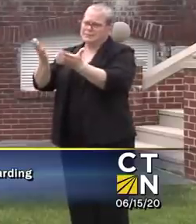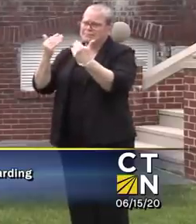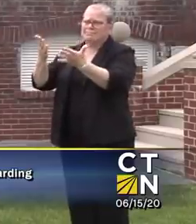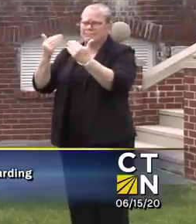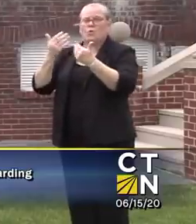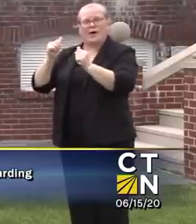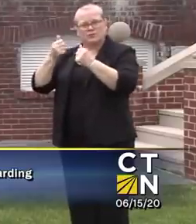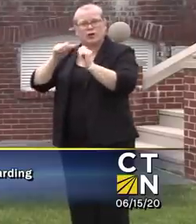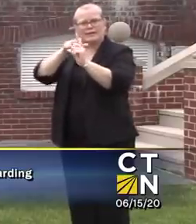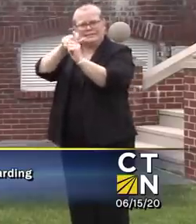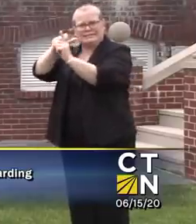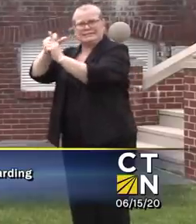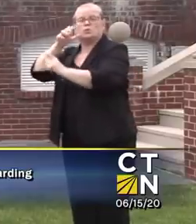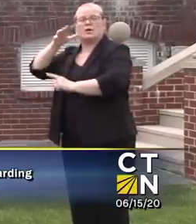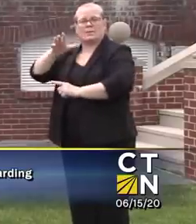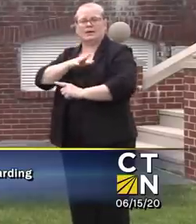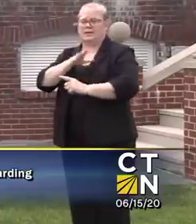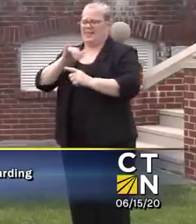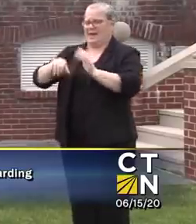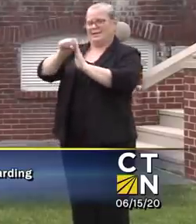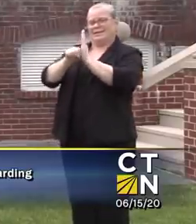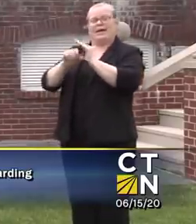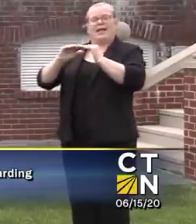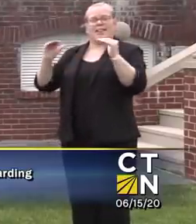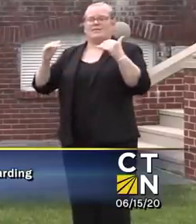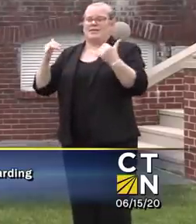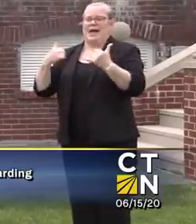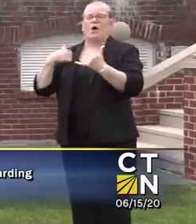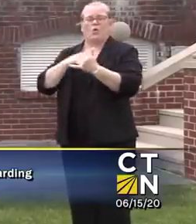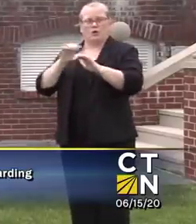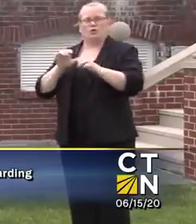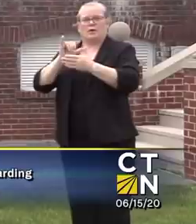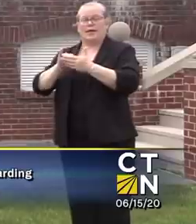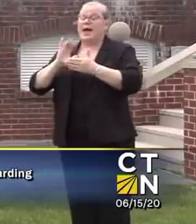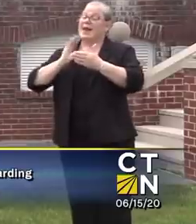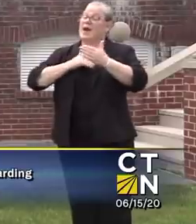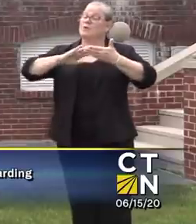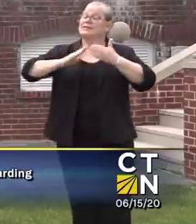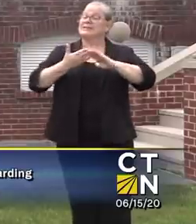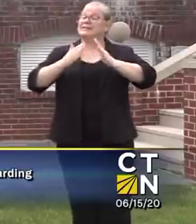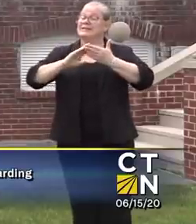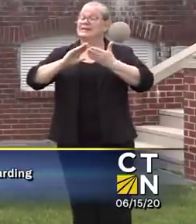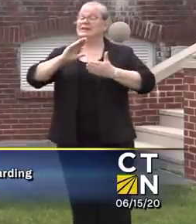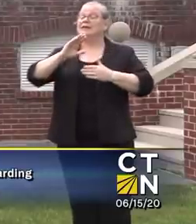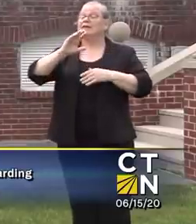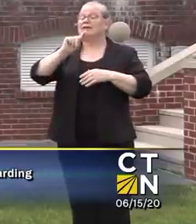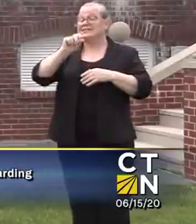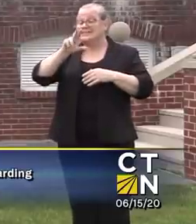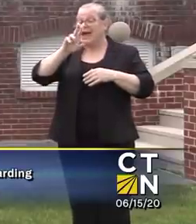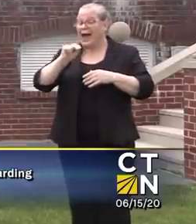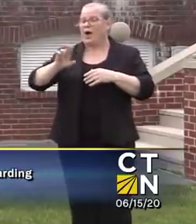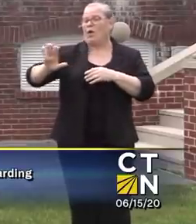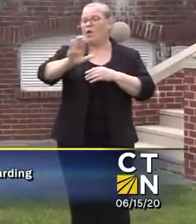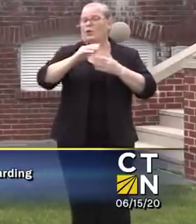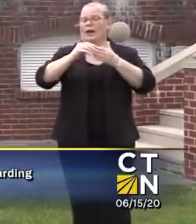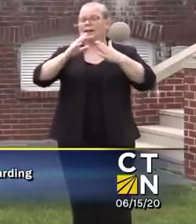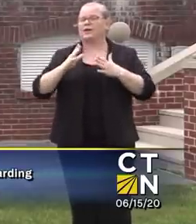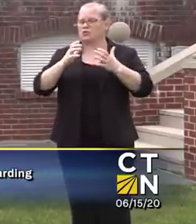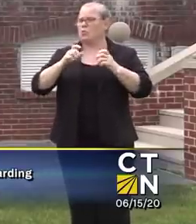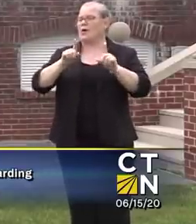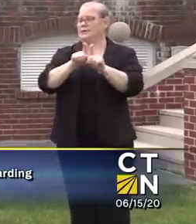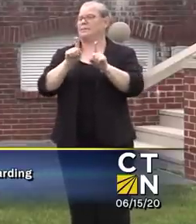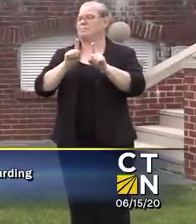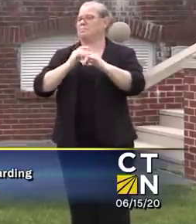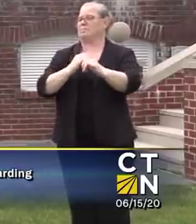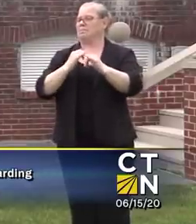state level now, and that's what I want our municipal leaders to do the same, and we're going to work with the legislature to make sure that happens.